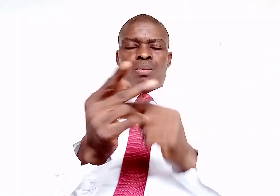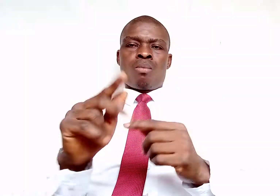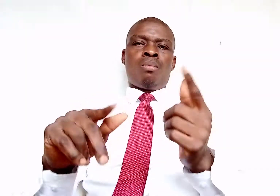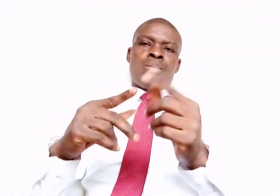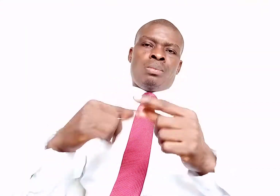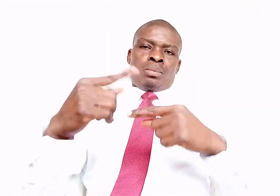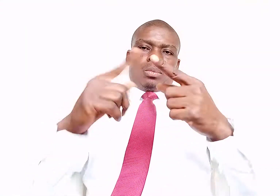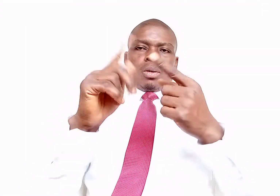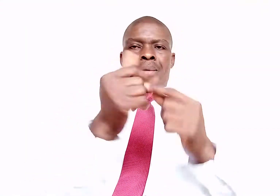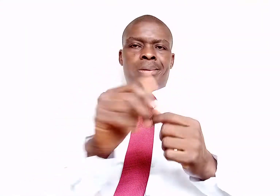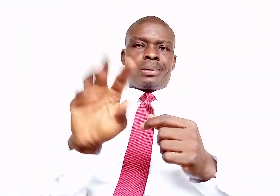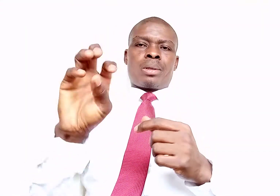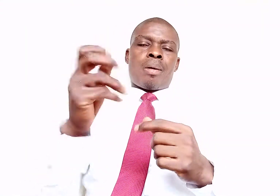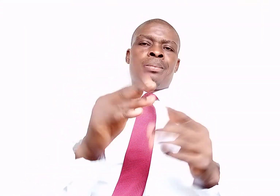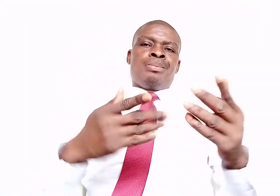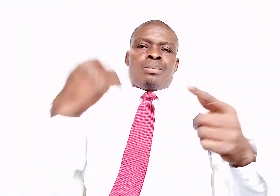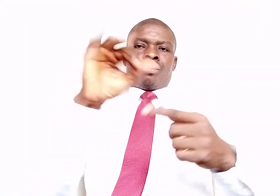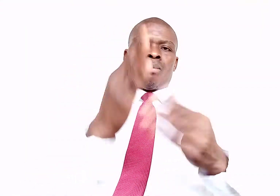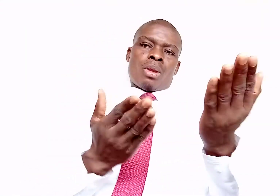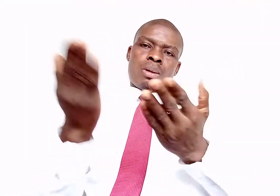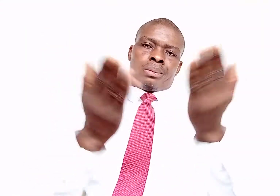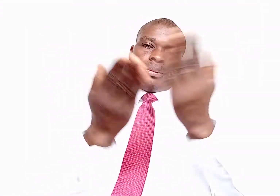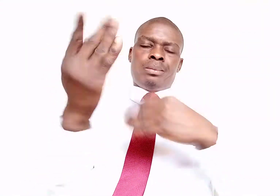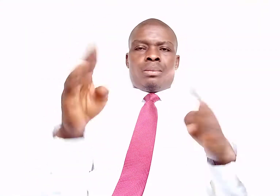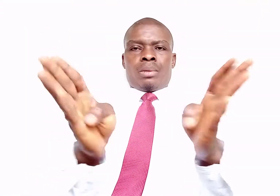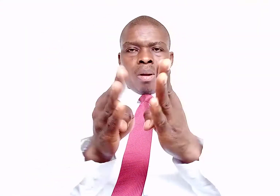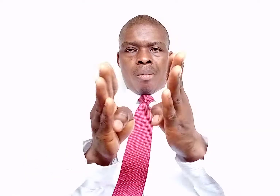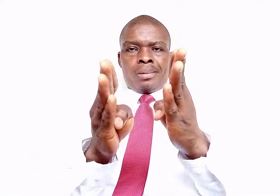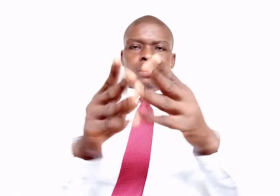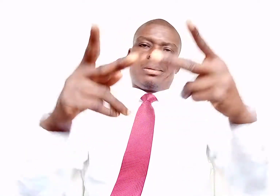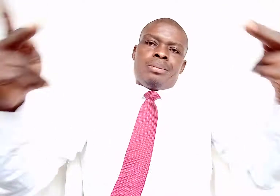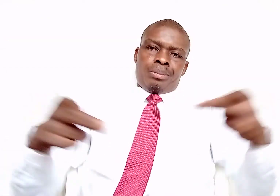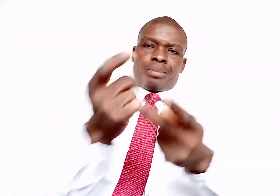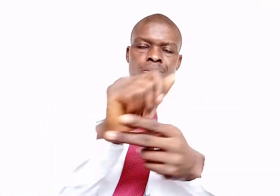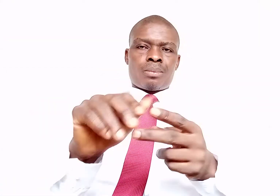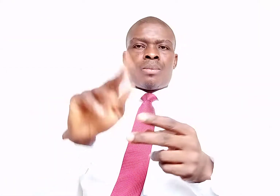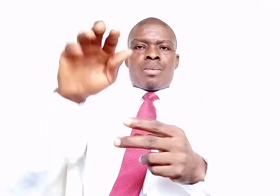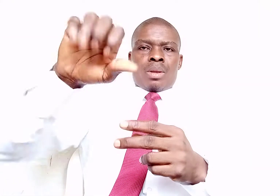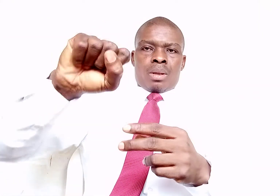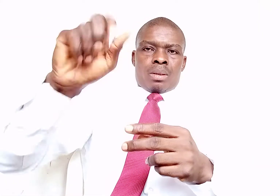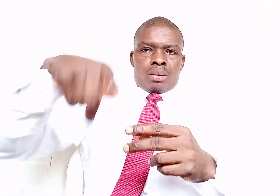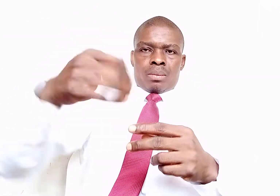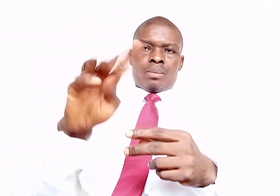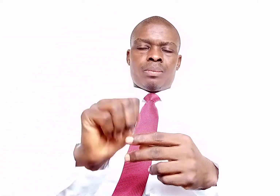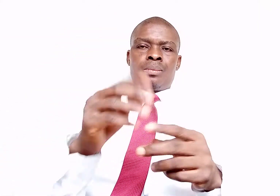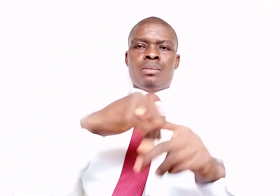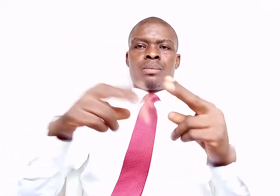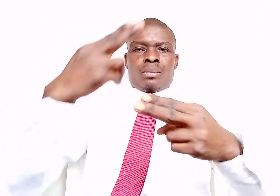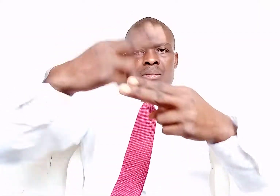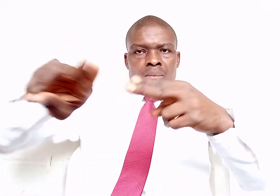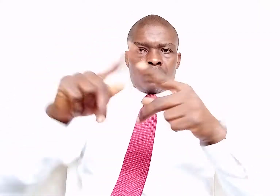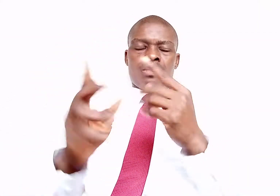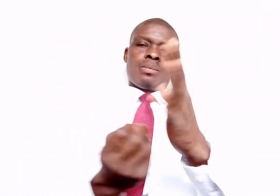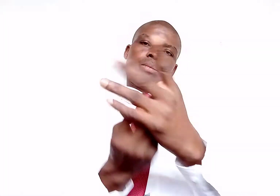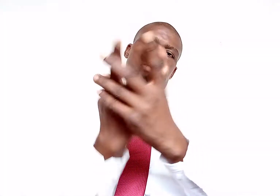ovaries. They serve as meeting place for sperm and egg to be fertilized, and also as